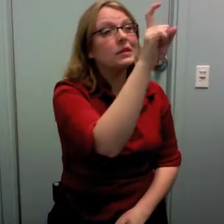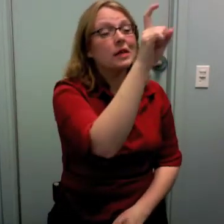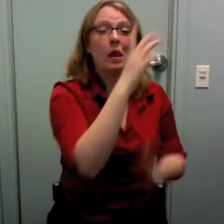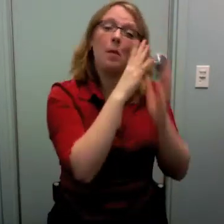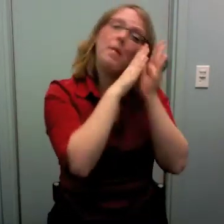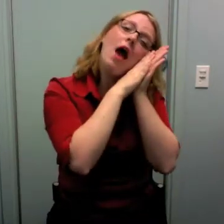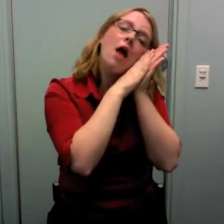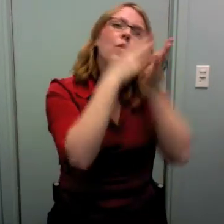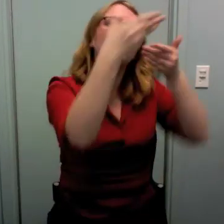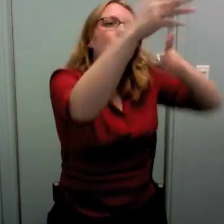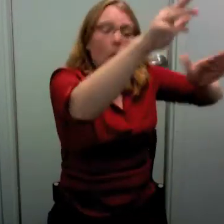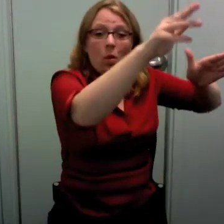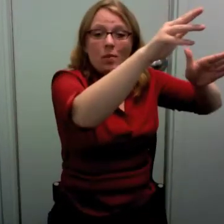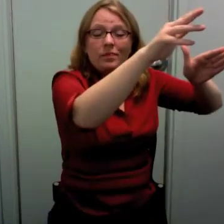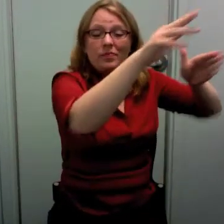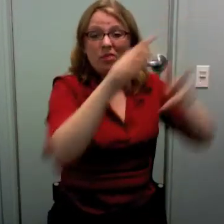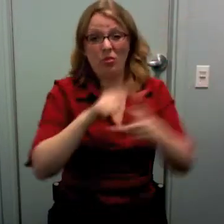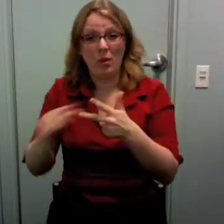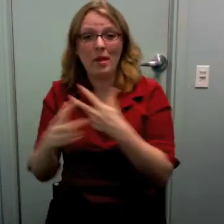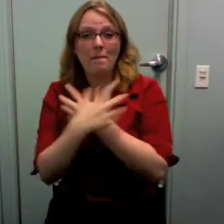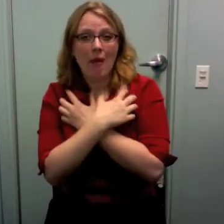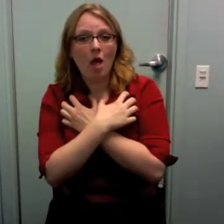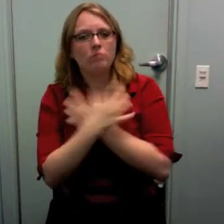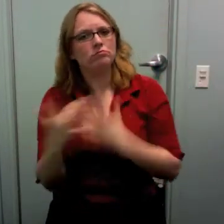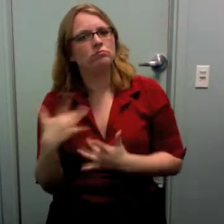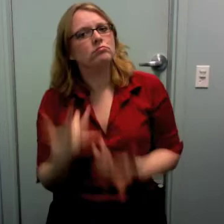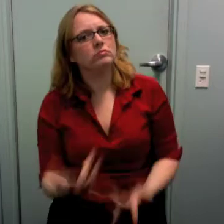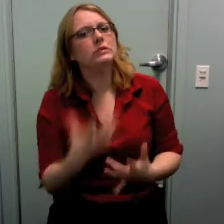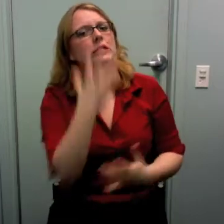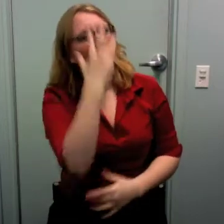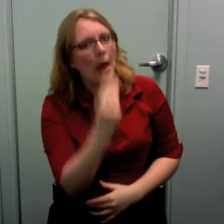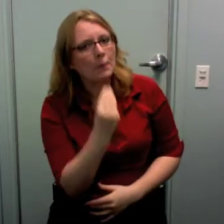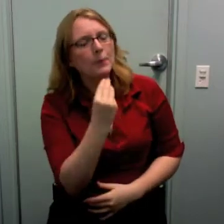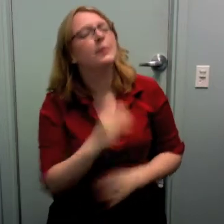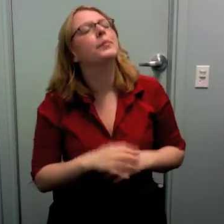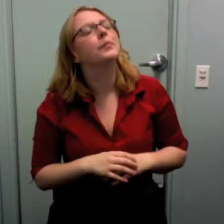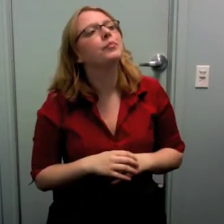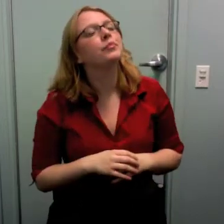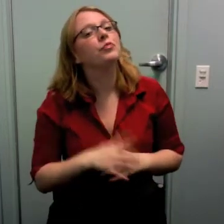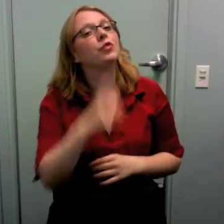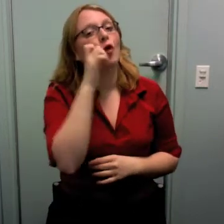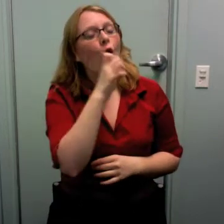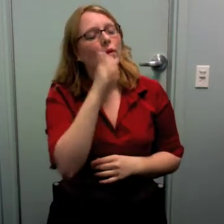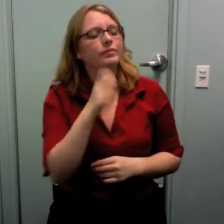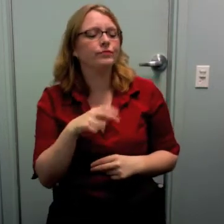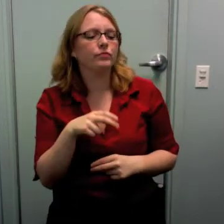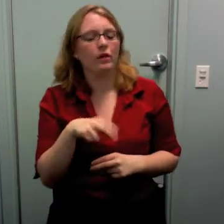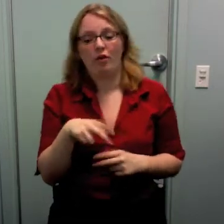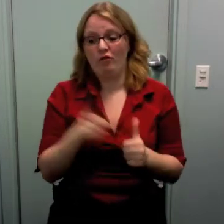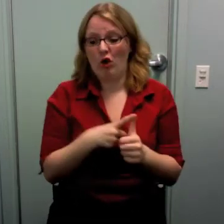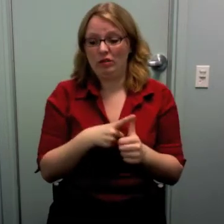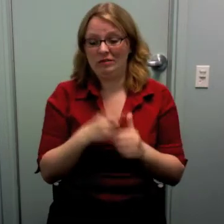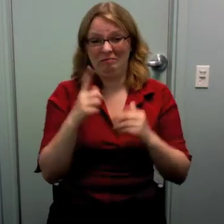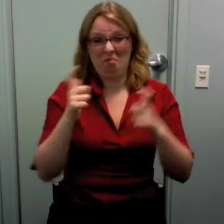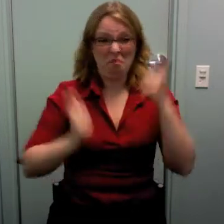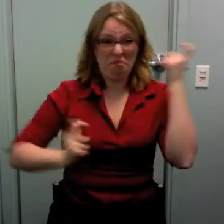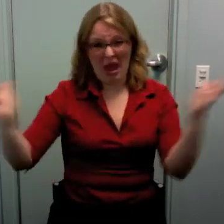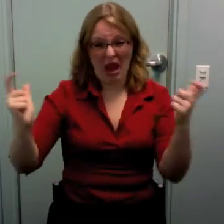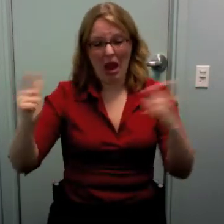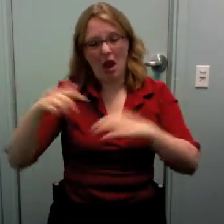the 3 bears slept. And first she lay down upon the bed of the great huge bear, but that was too high at the